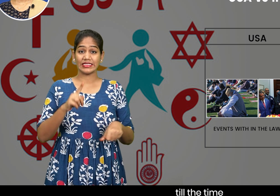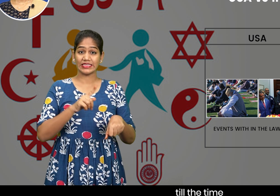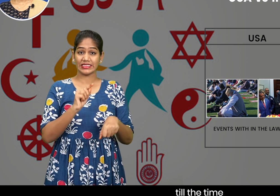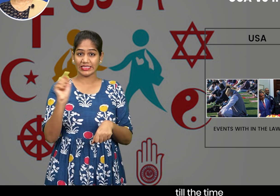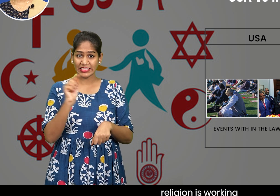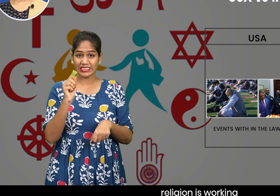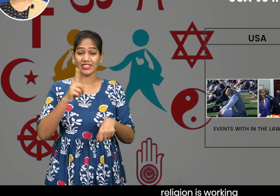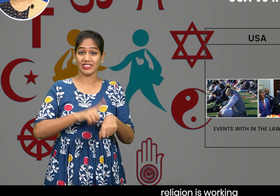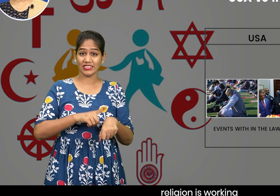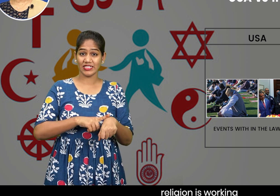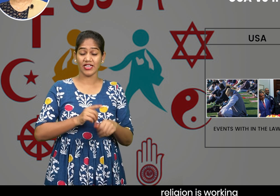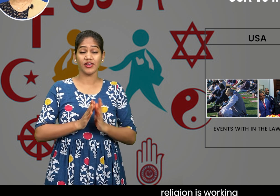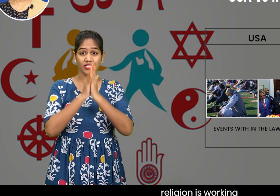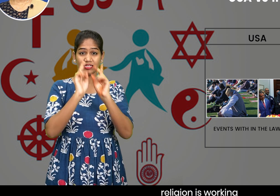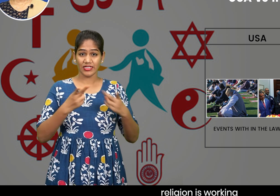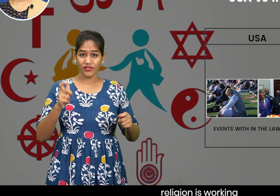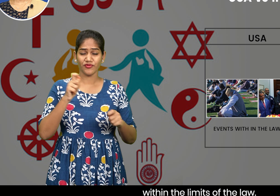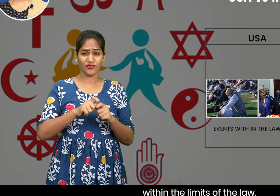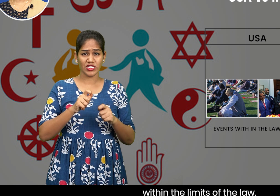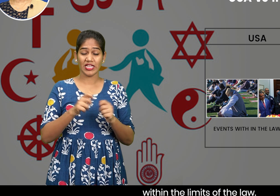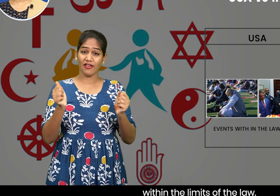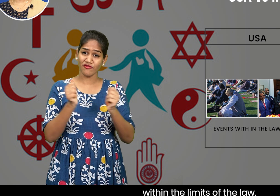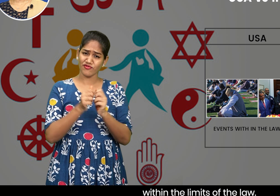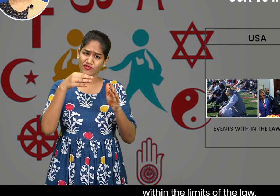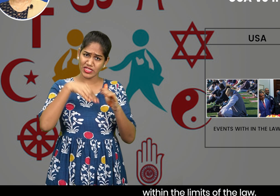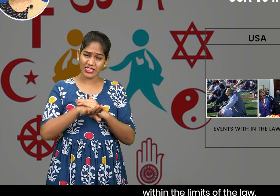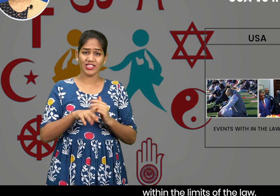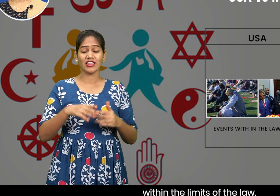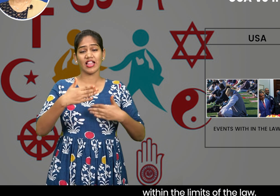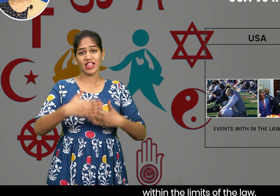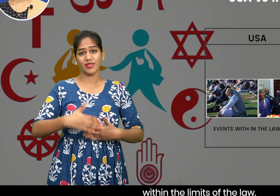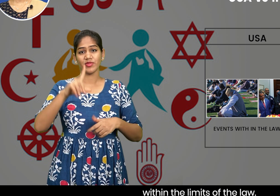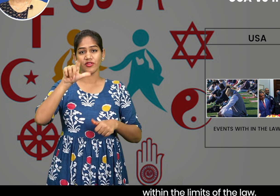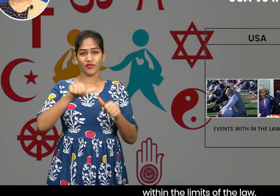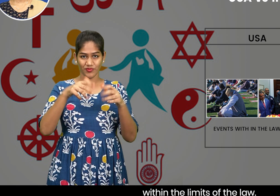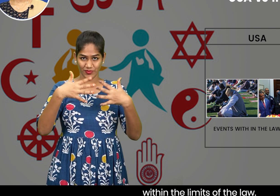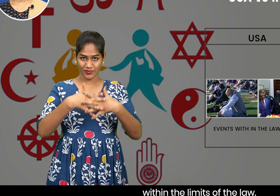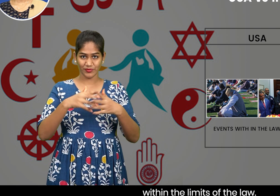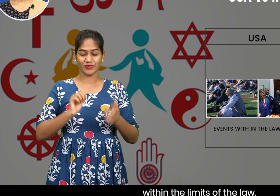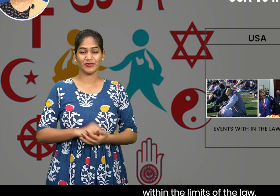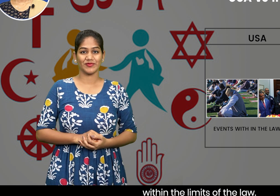time religion is working within the limits of the law.